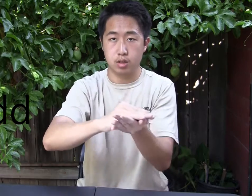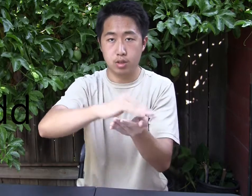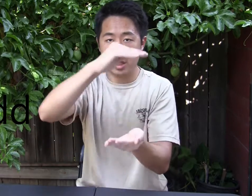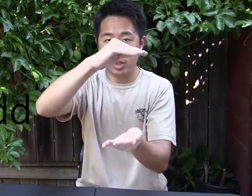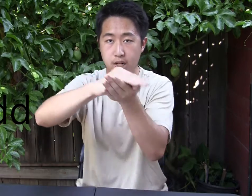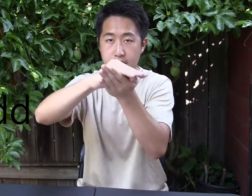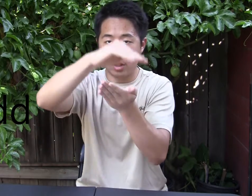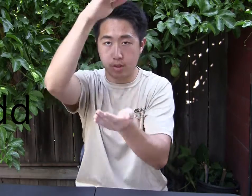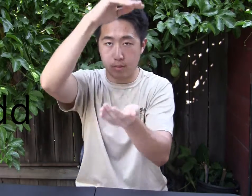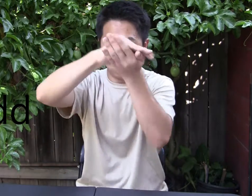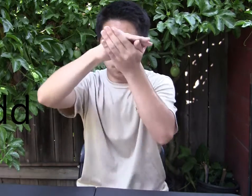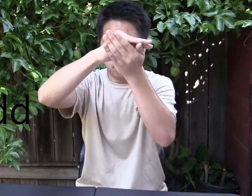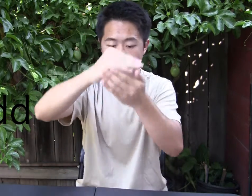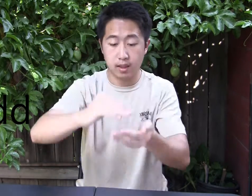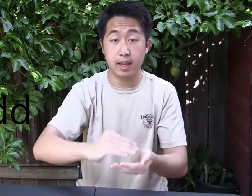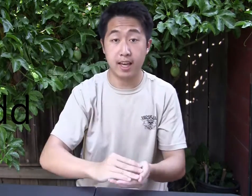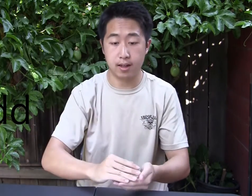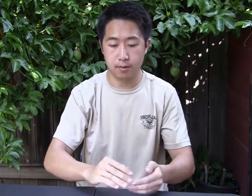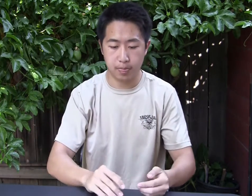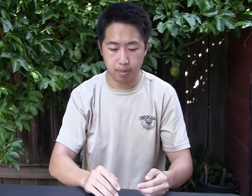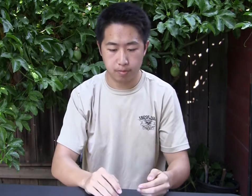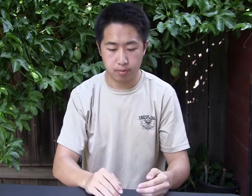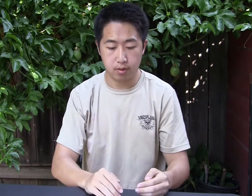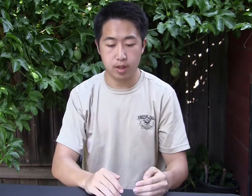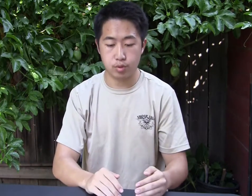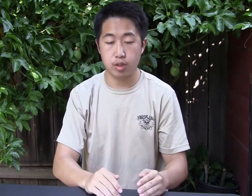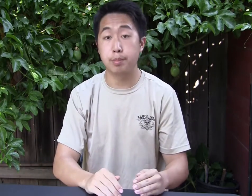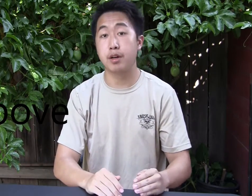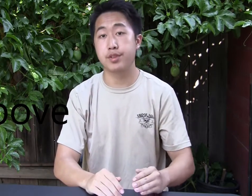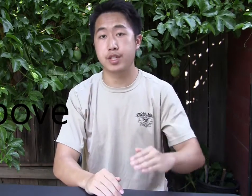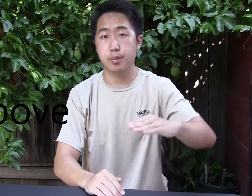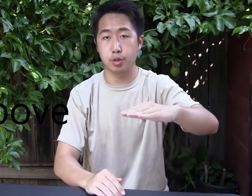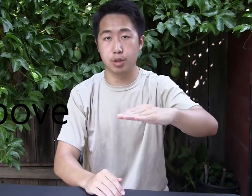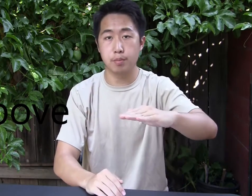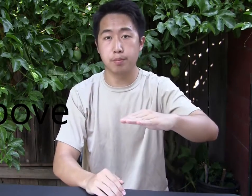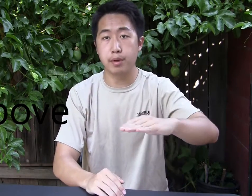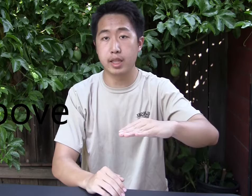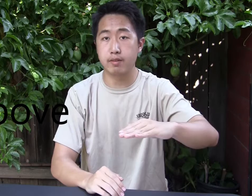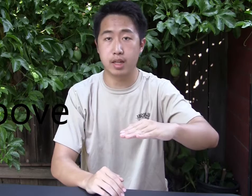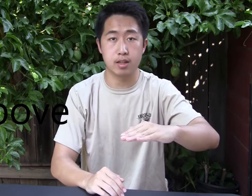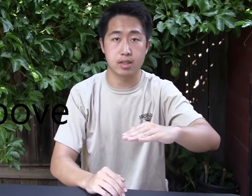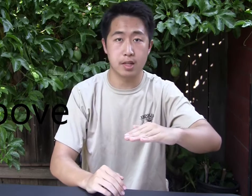that you're adding something. Add. Next word above is similar, but left hand is down.